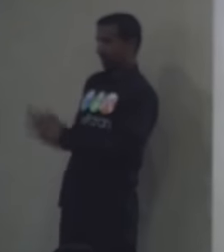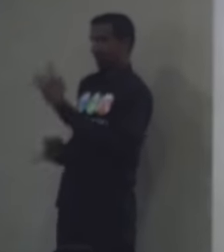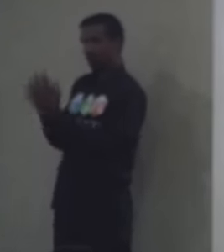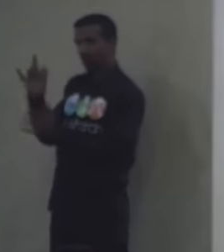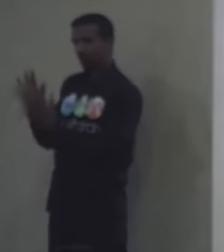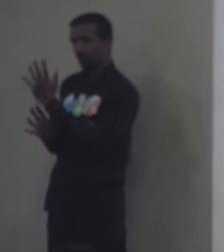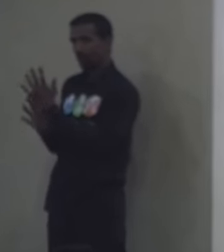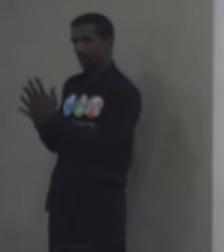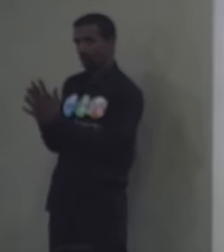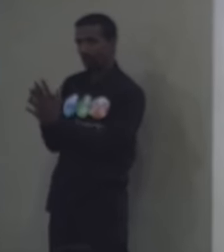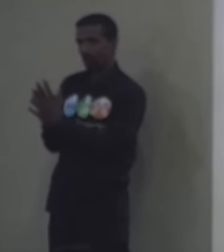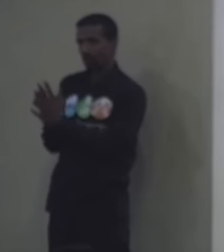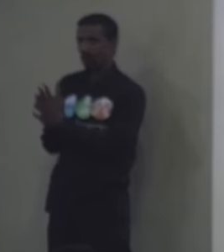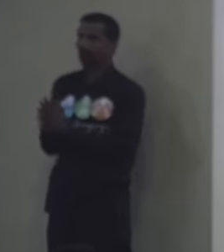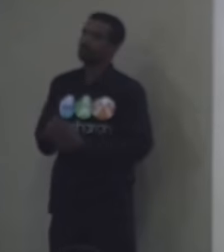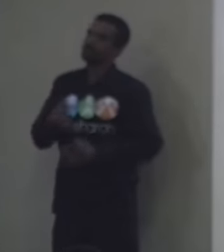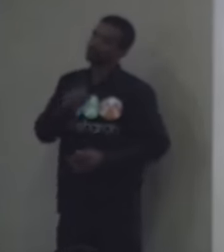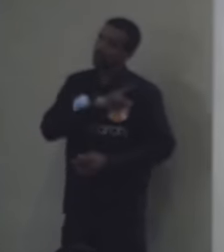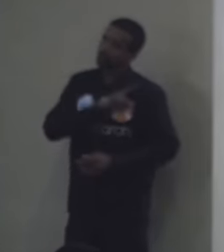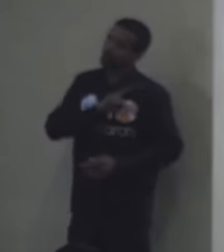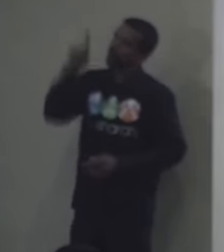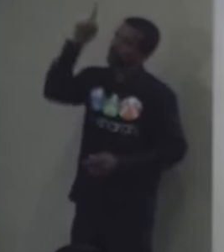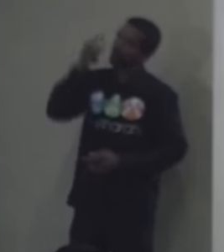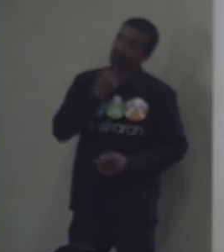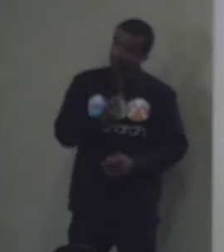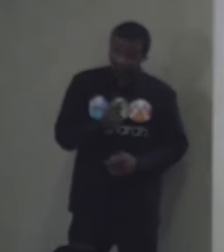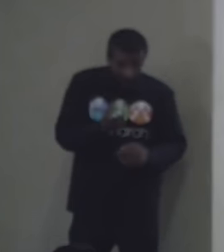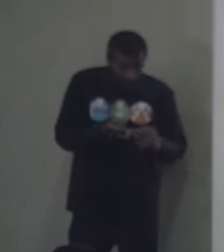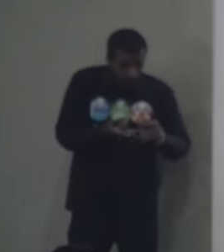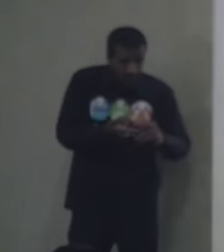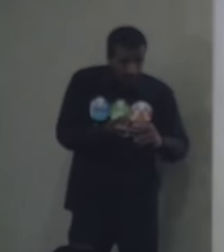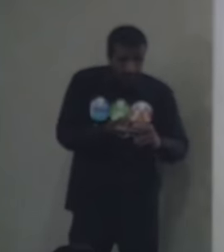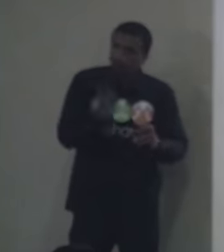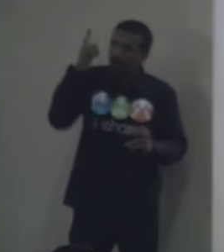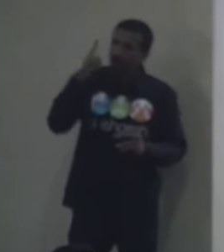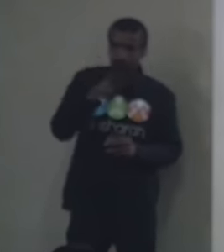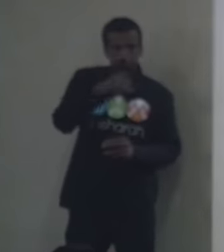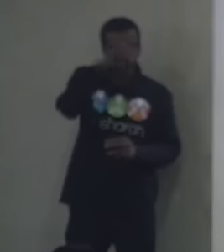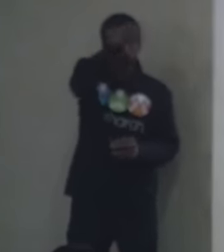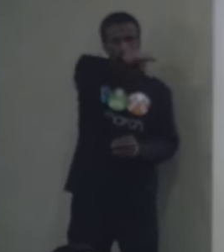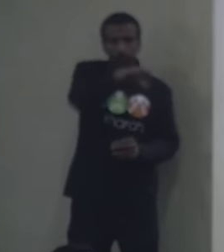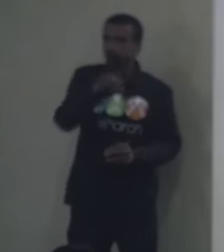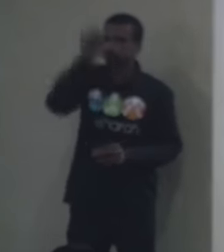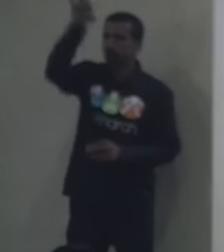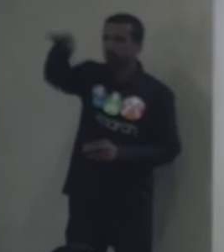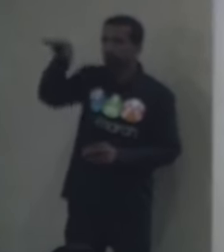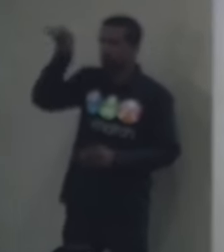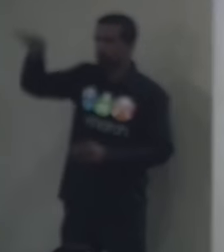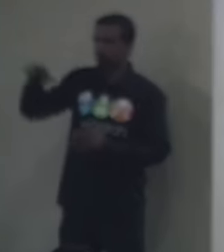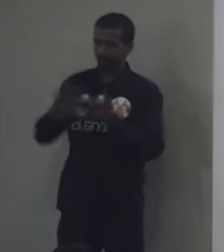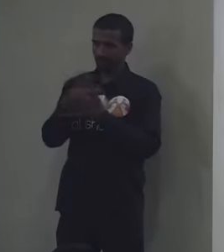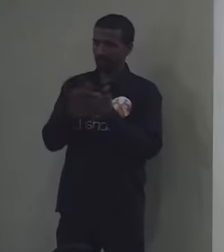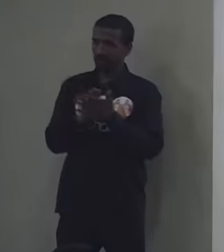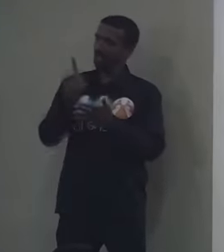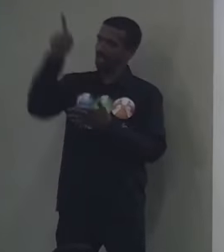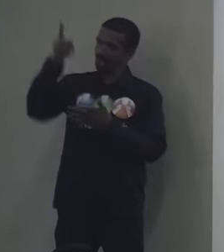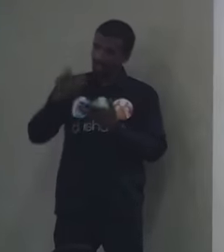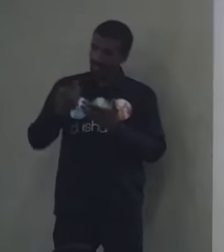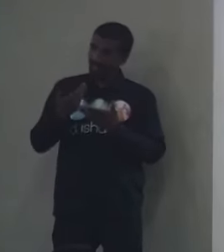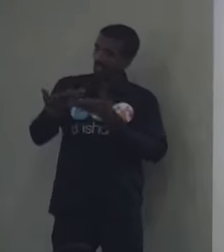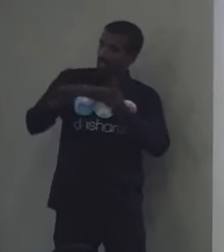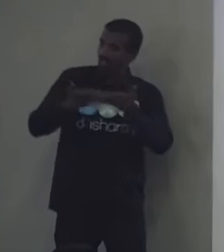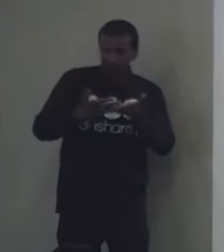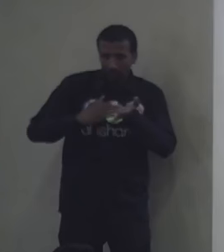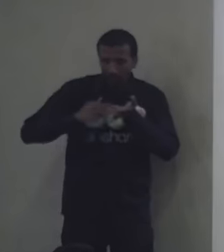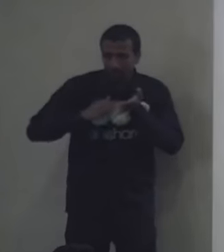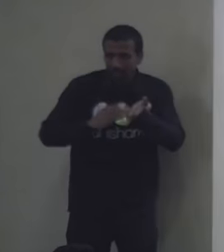even worth continuing talking to. He drops it. They're not worth addressing any further. And actually not